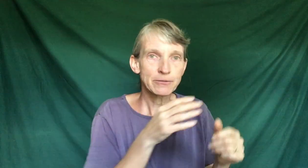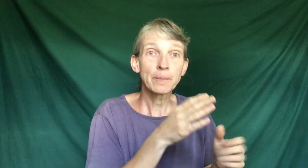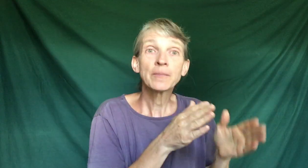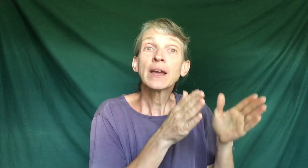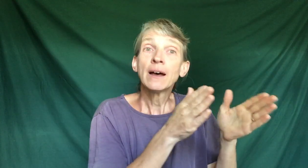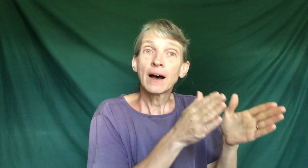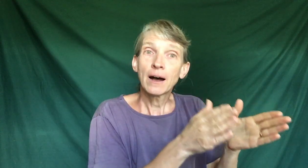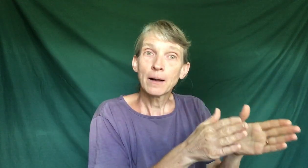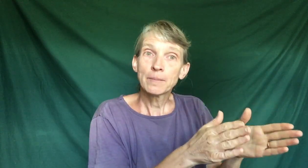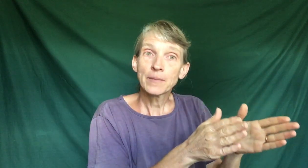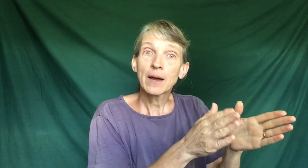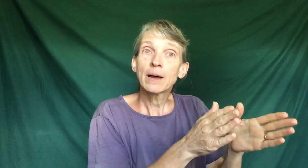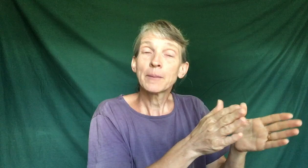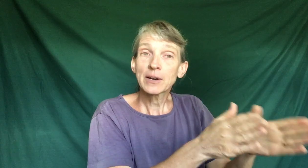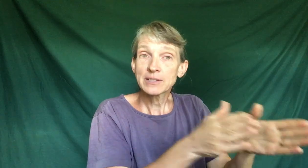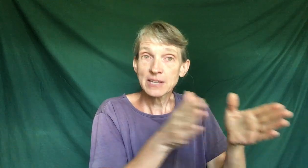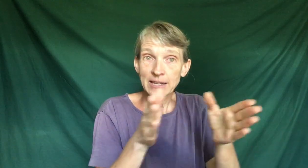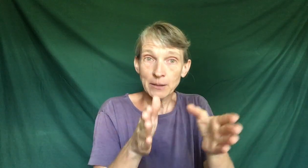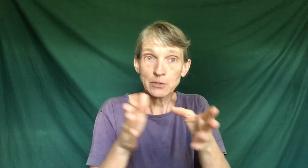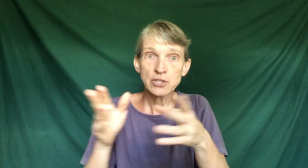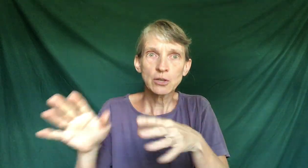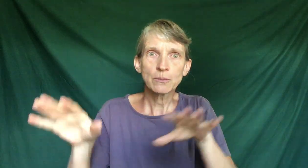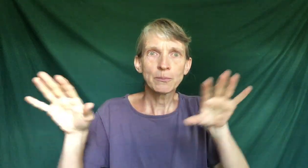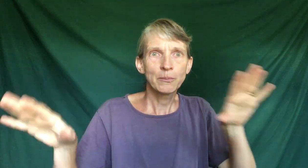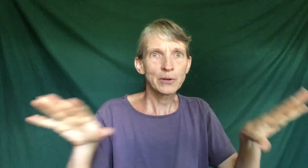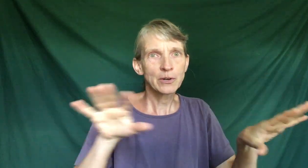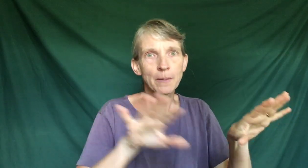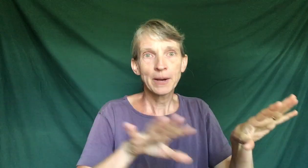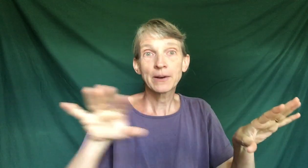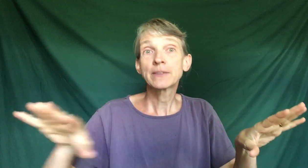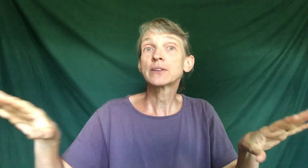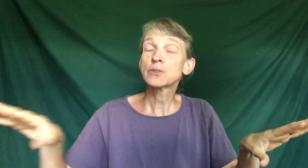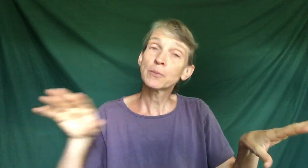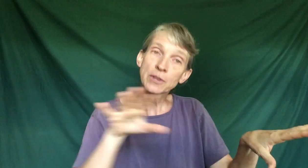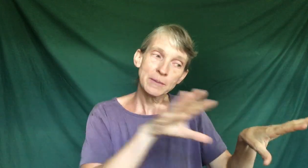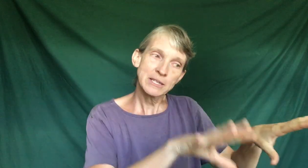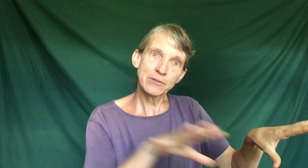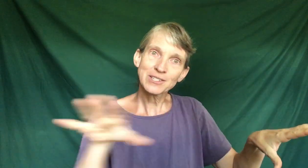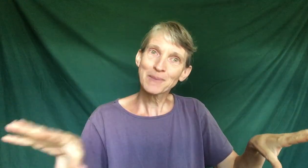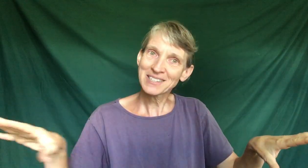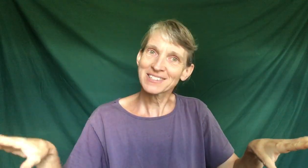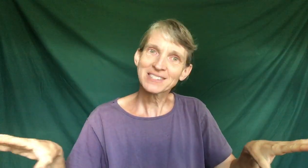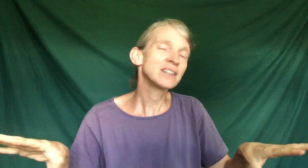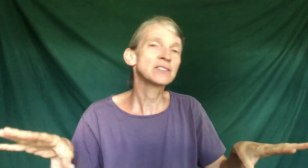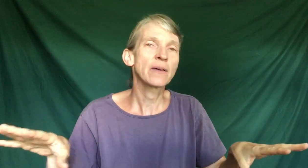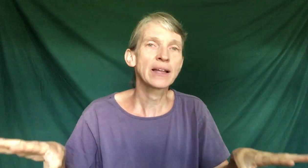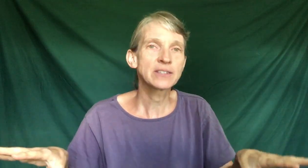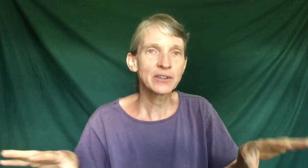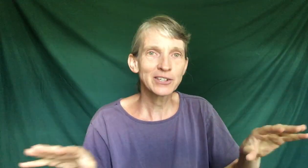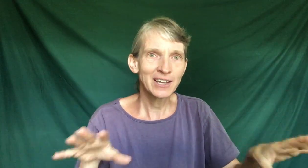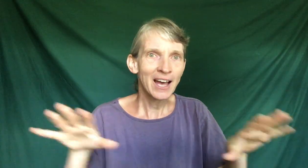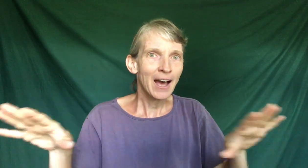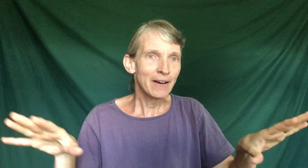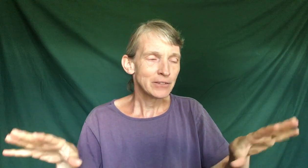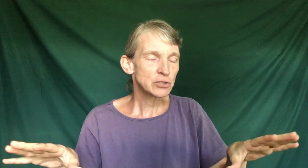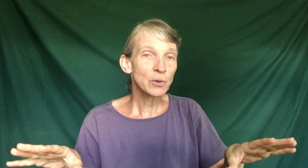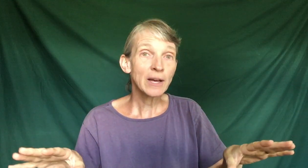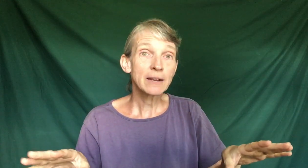from American Sign Language, that when you're comparing things, you put them in different spaces. So that's a good visual kind of